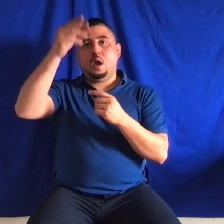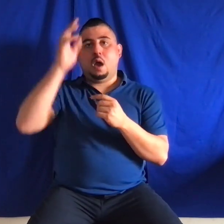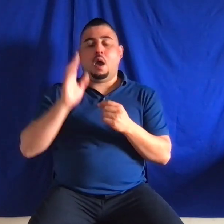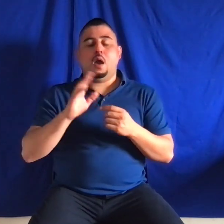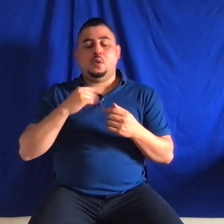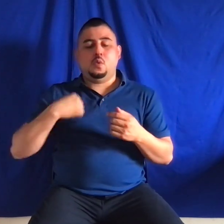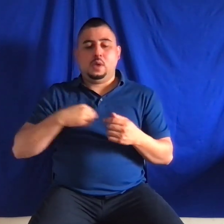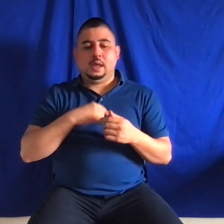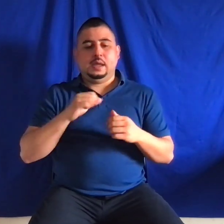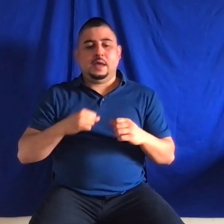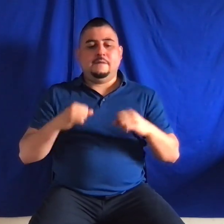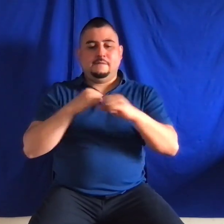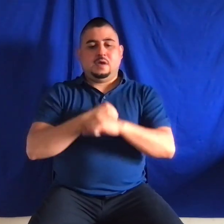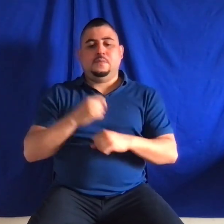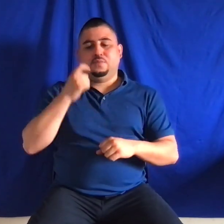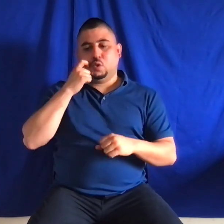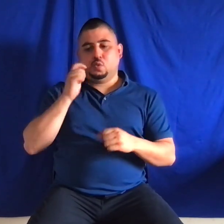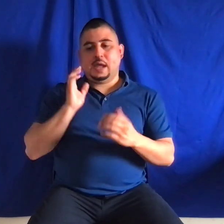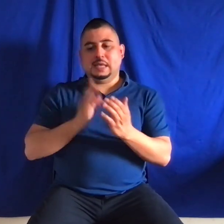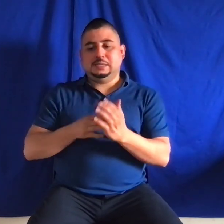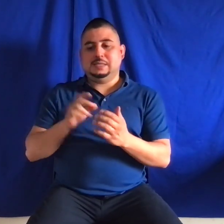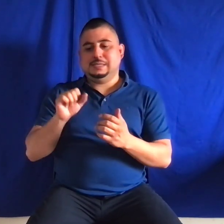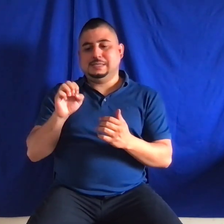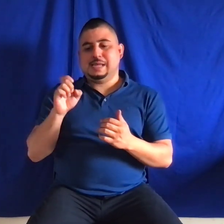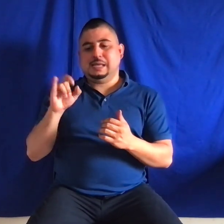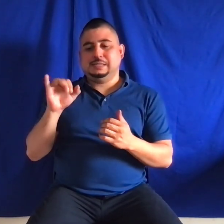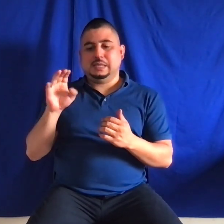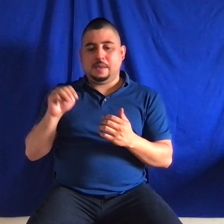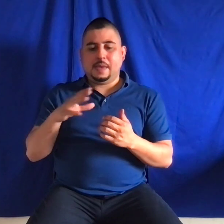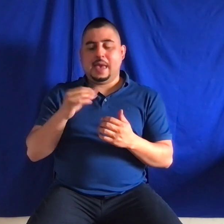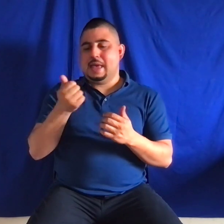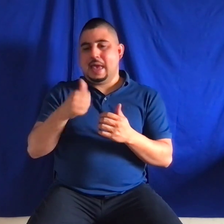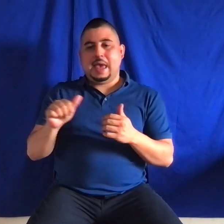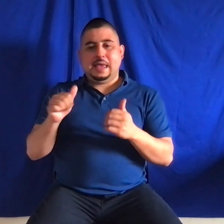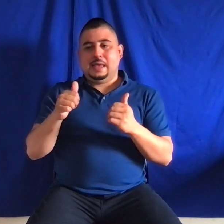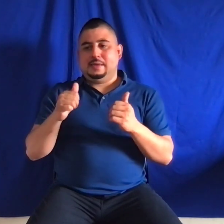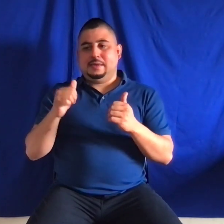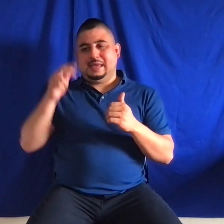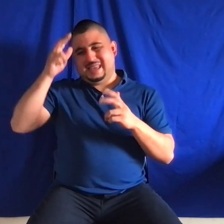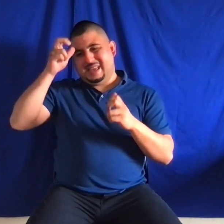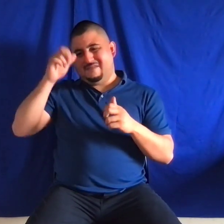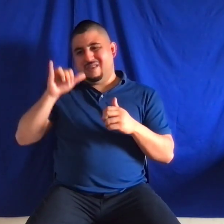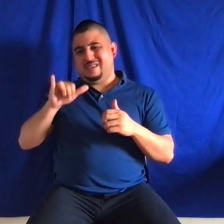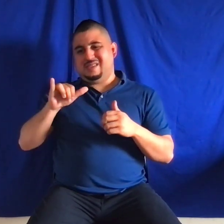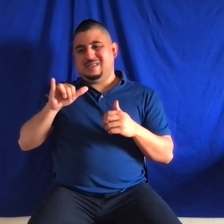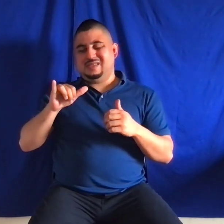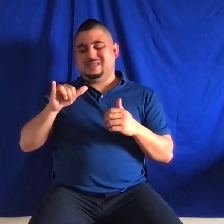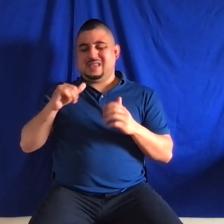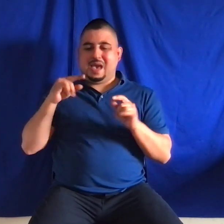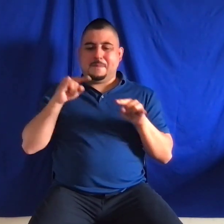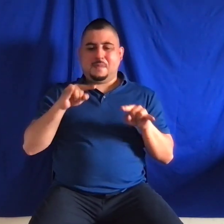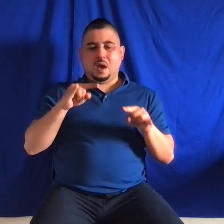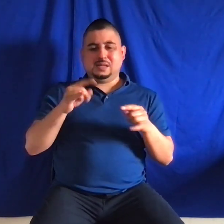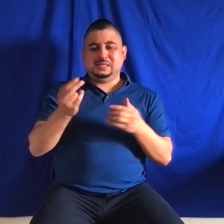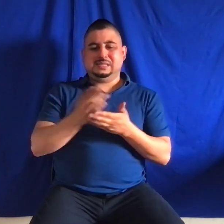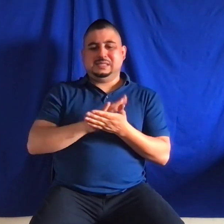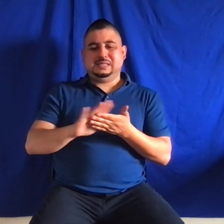may fight racism, sexism, and any evil that mocks this sacred truth, we pray to the